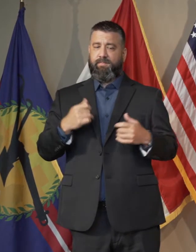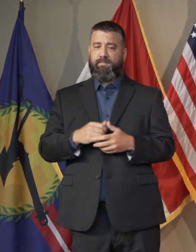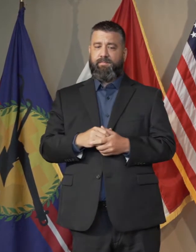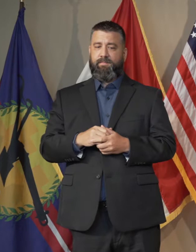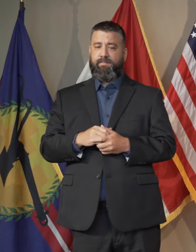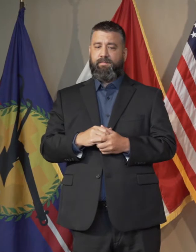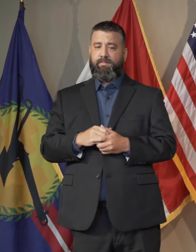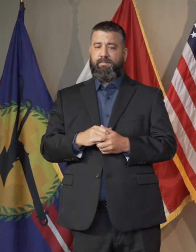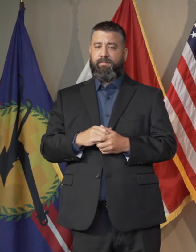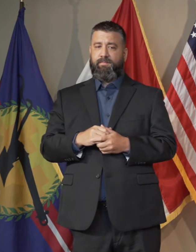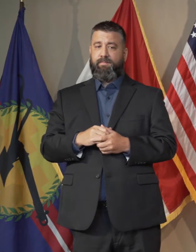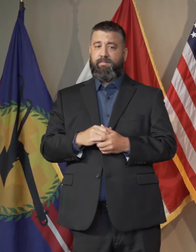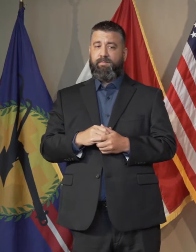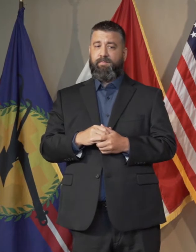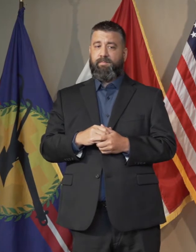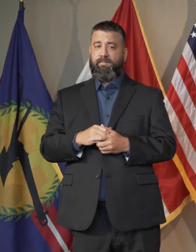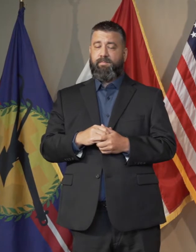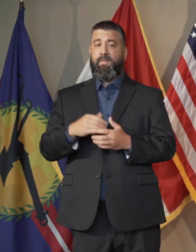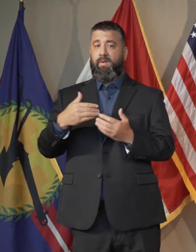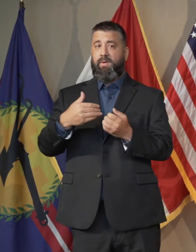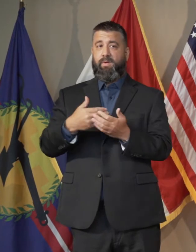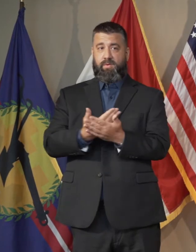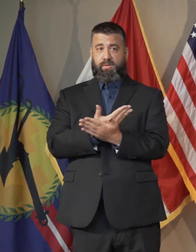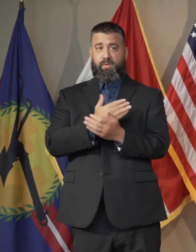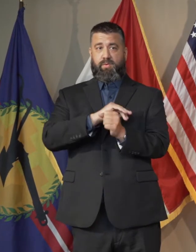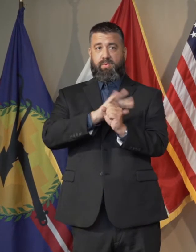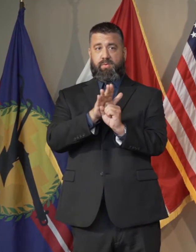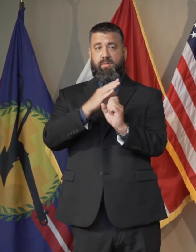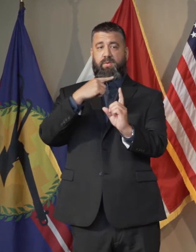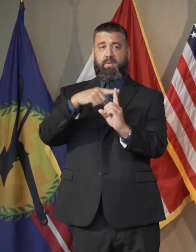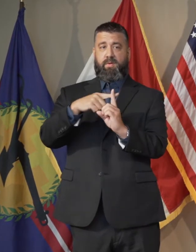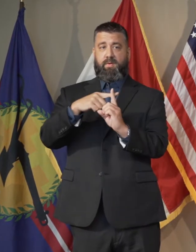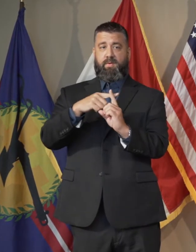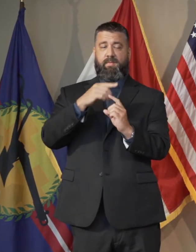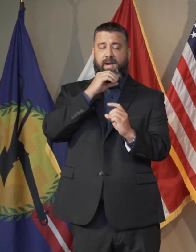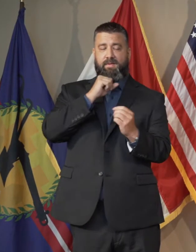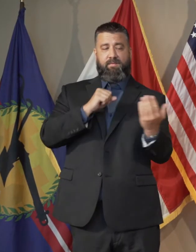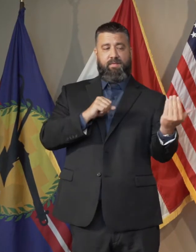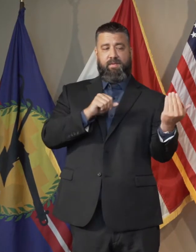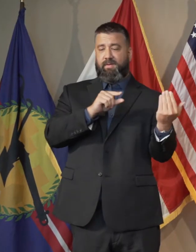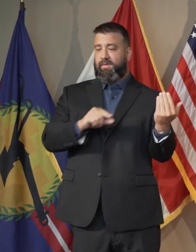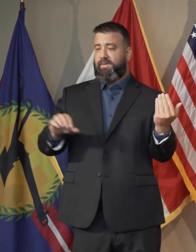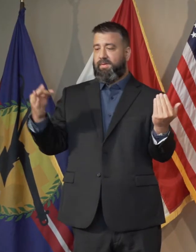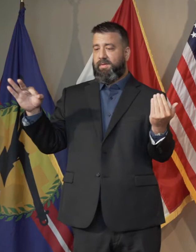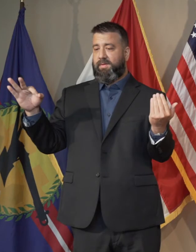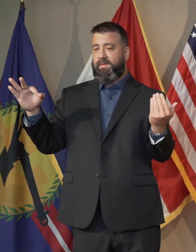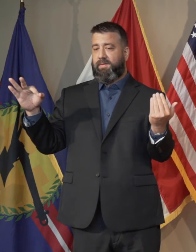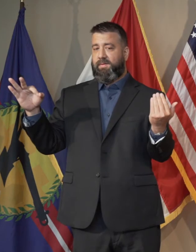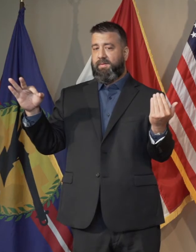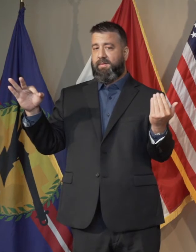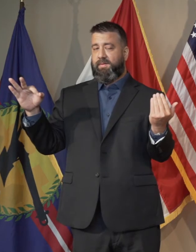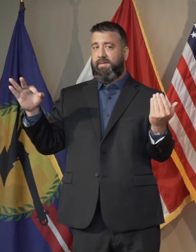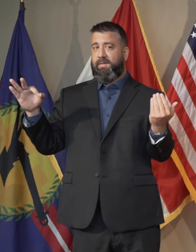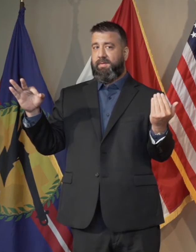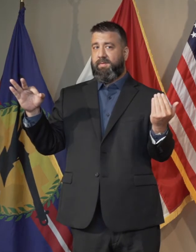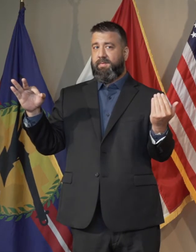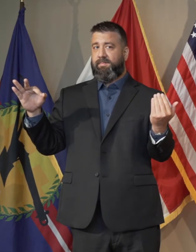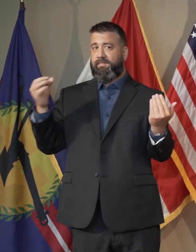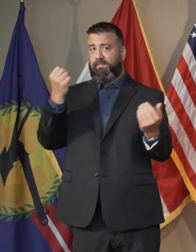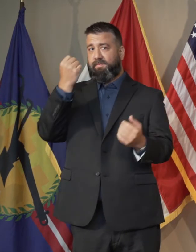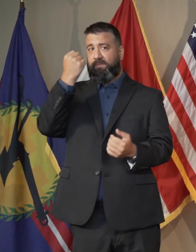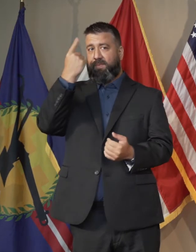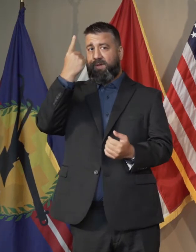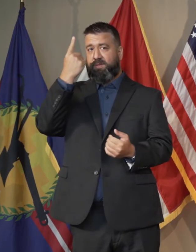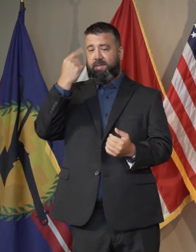among 15 to 19-year-olds continues to increase, the rate of cases among younger students